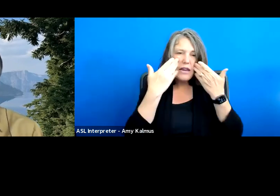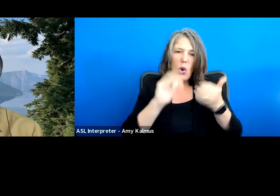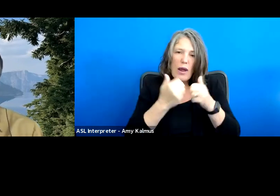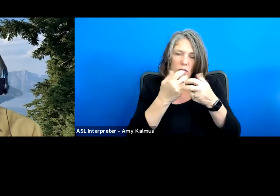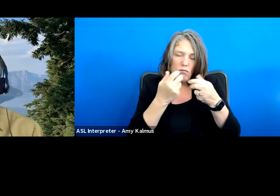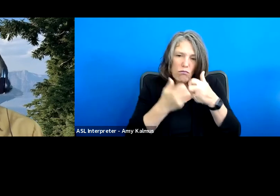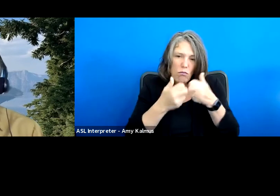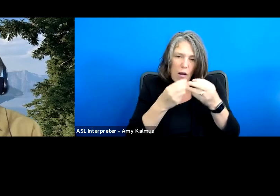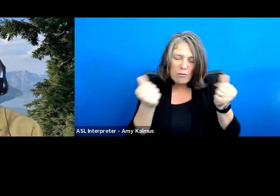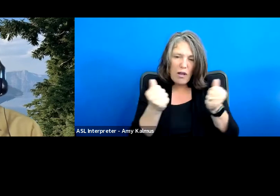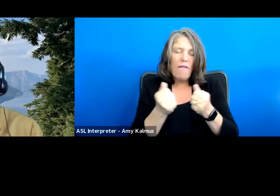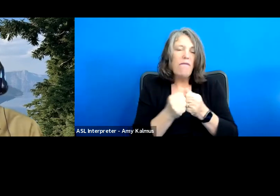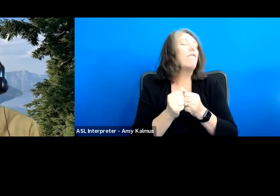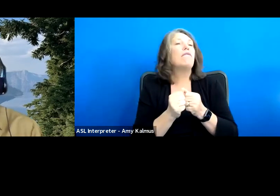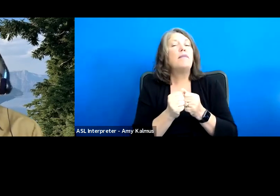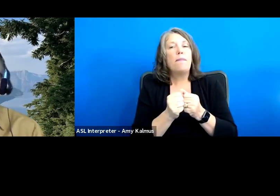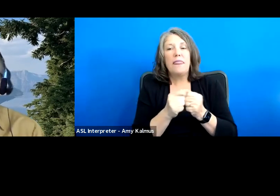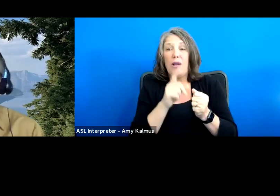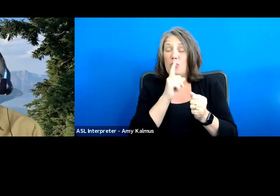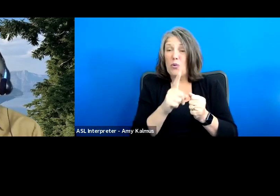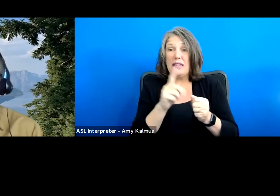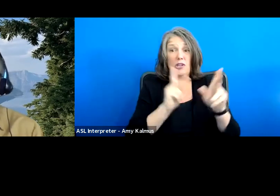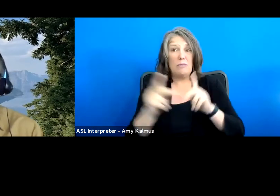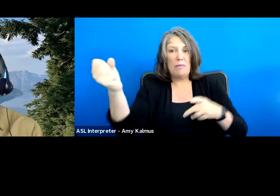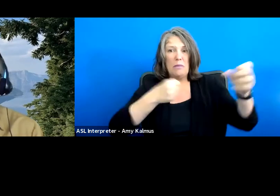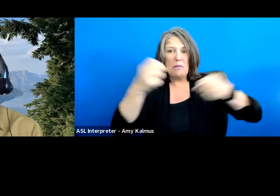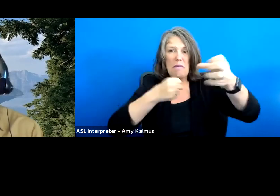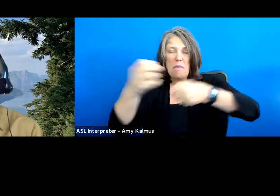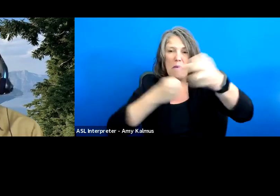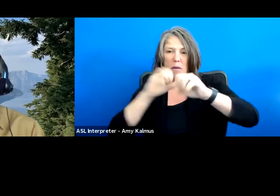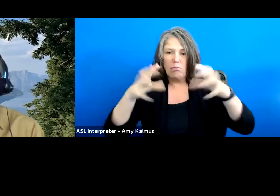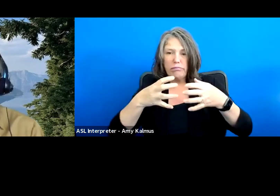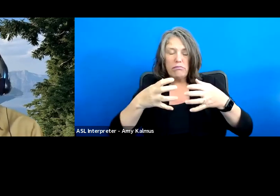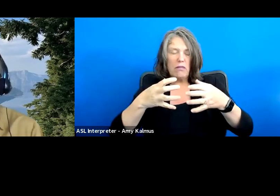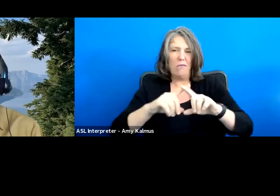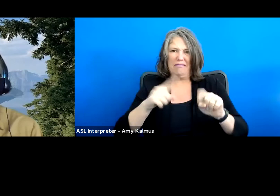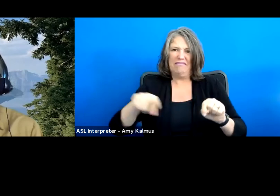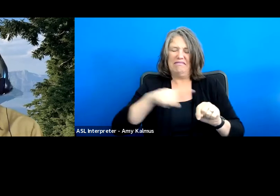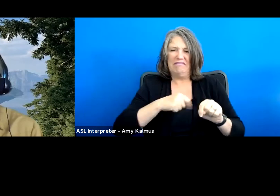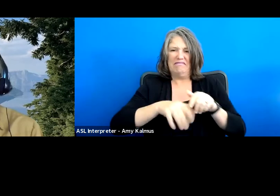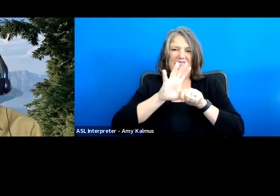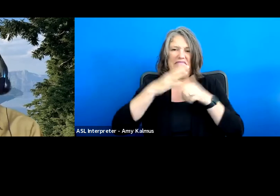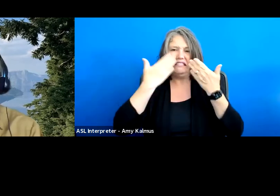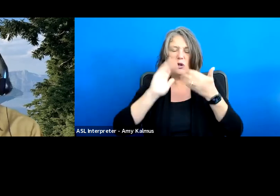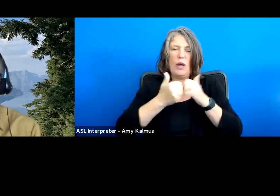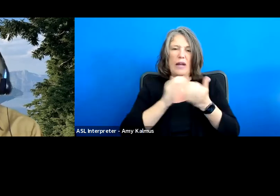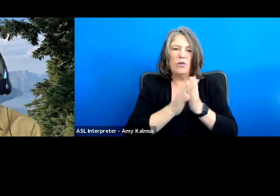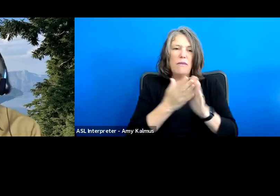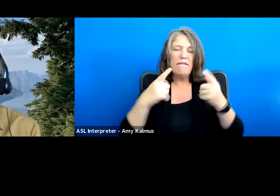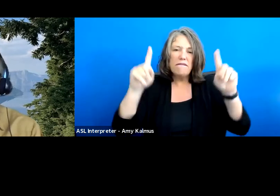solve. It was throwing a group of people together, but they didn't know how to be effective in